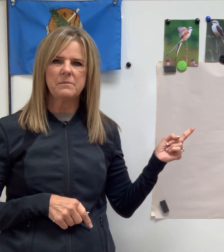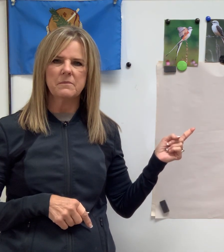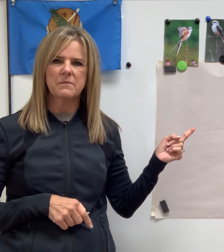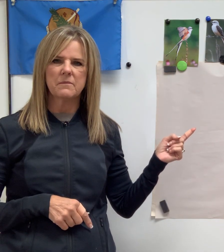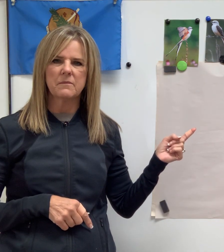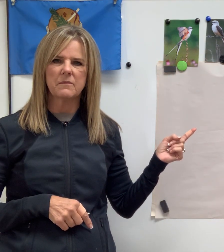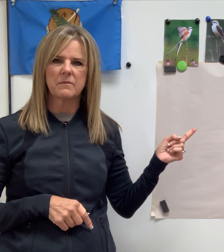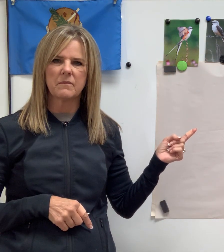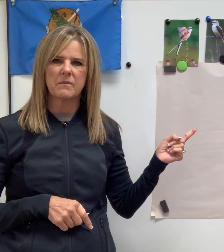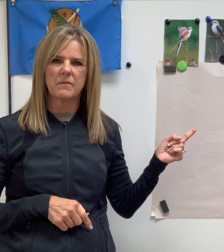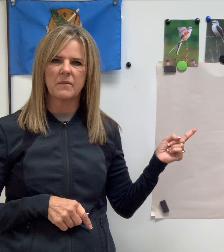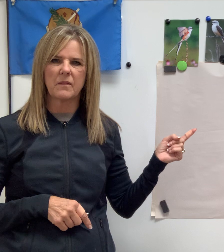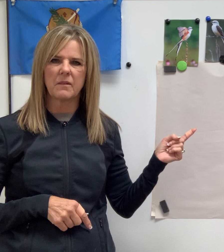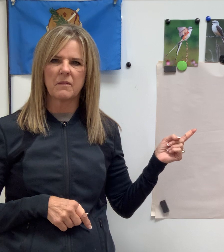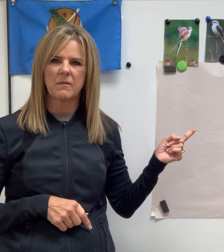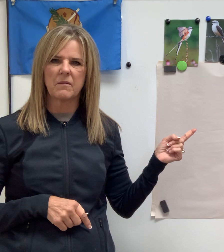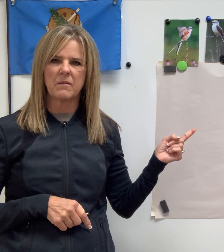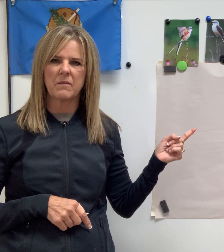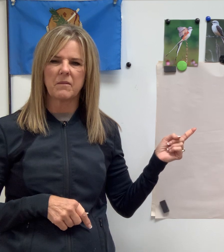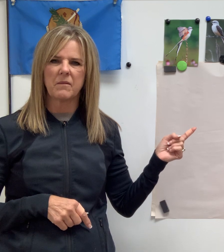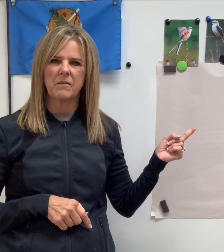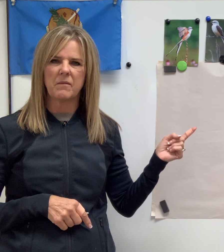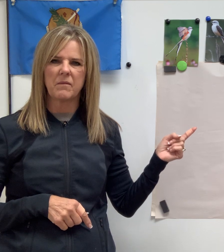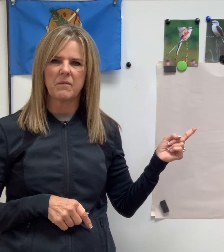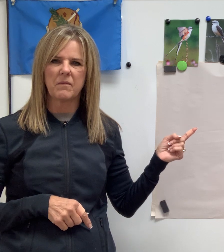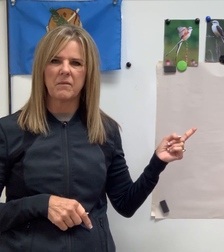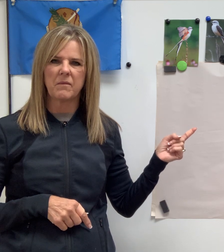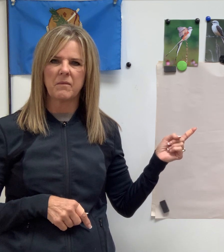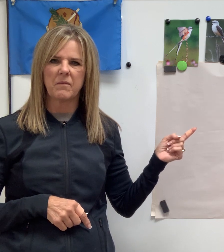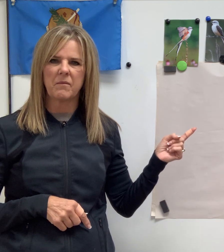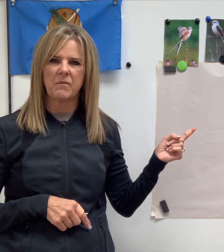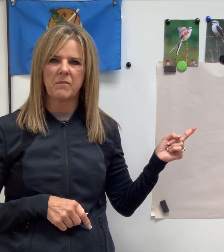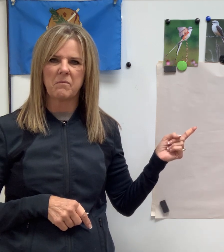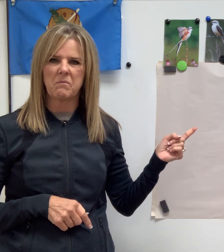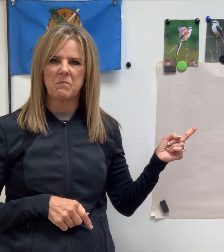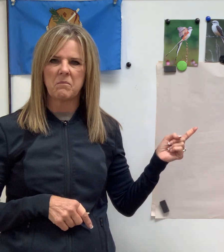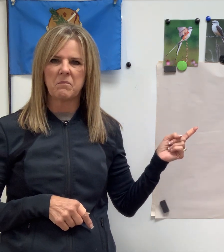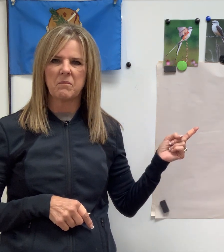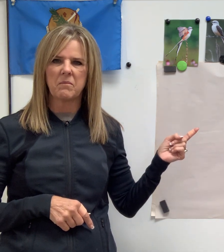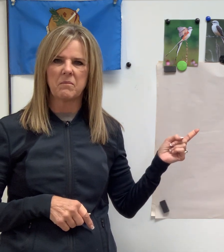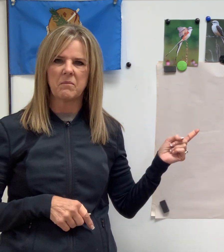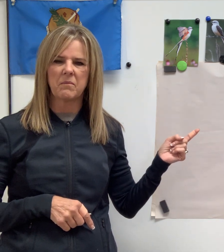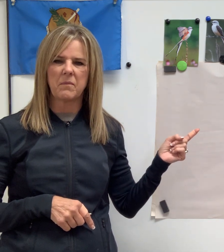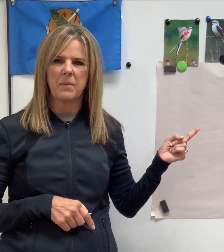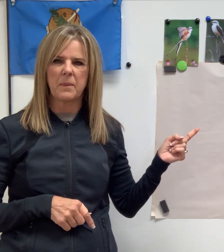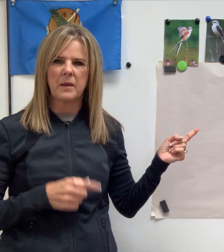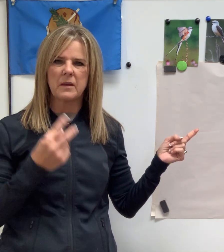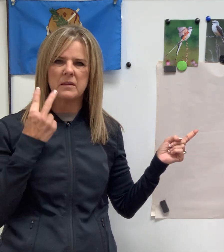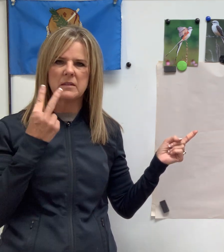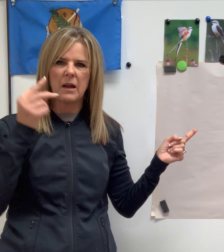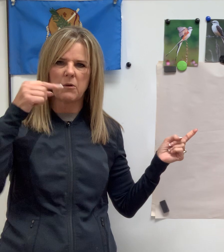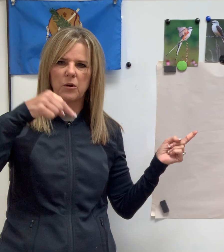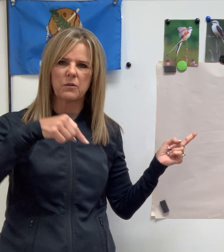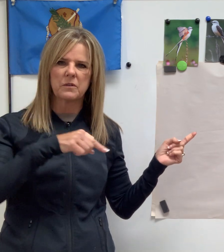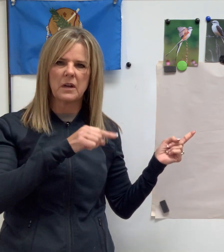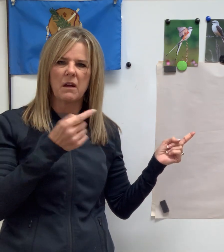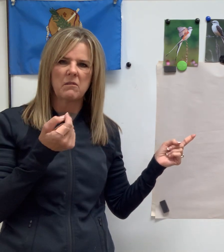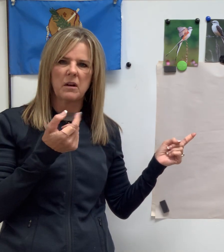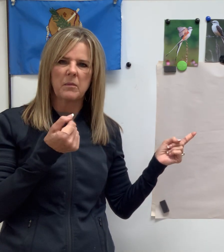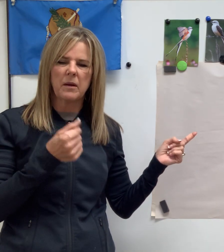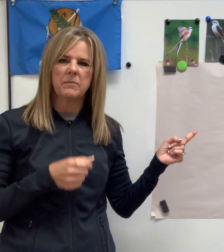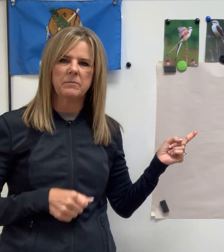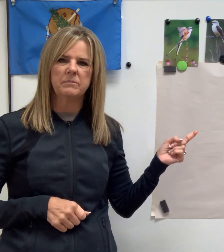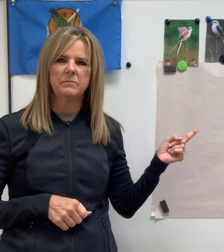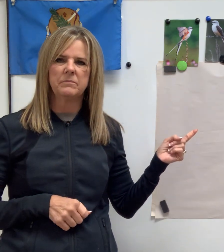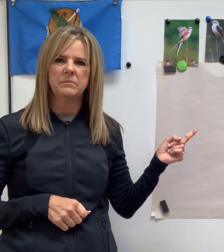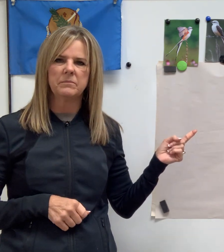it pretty close to the eye, and it's just going to curve back and start to maybe dip down a little bit. See how it curves down a little bit?